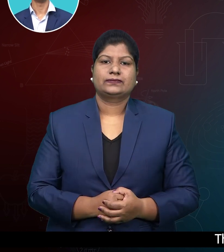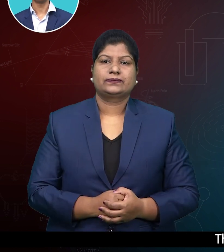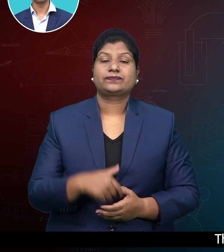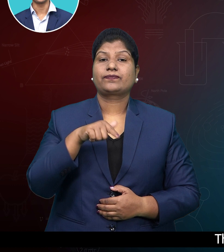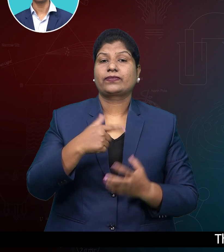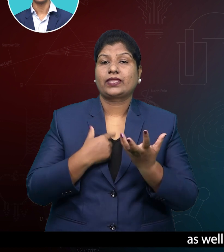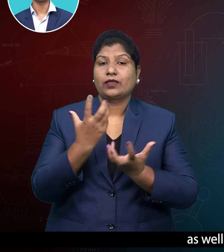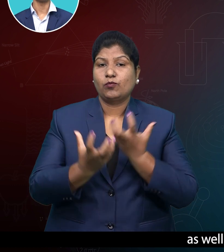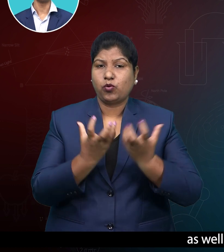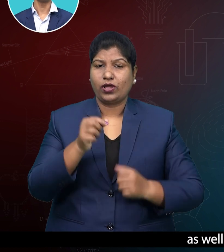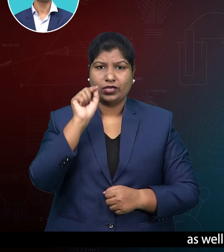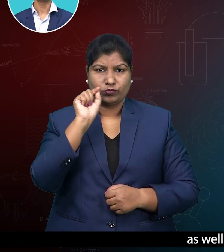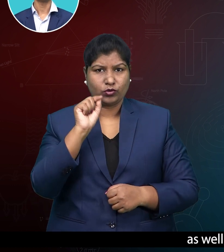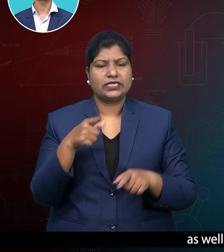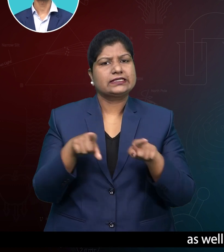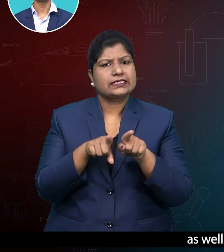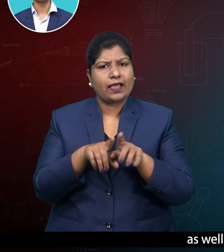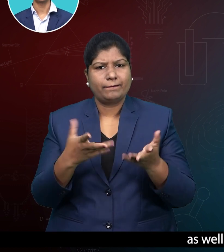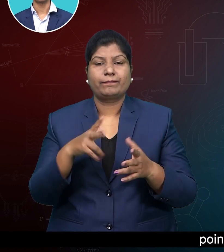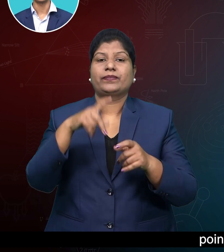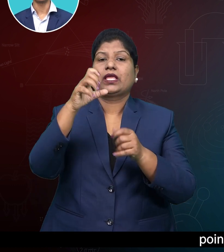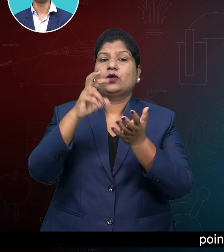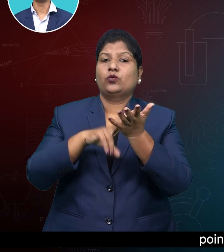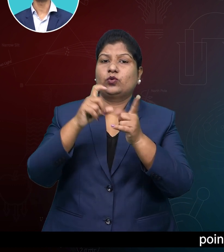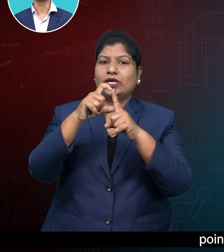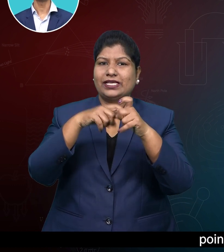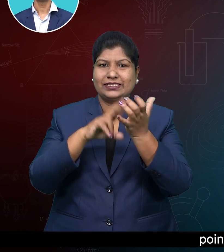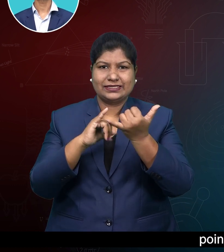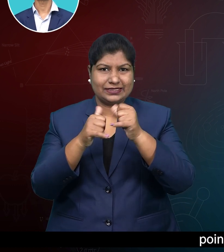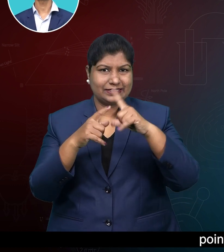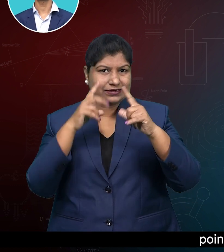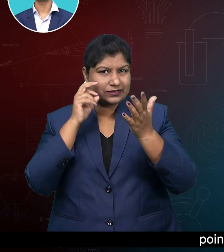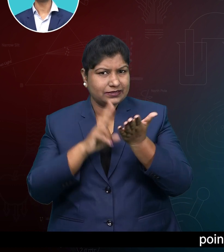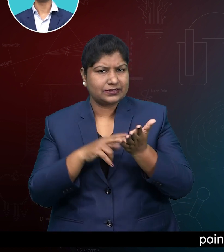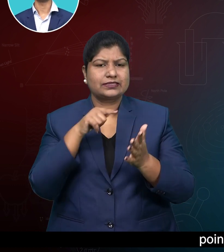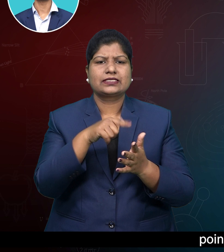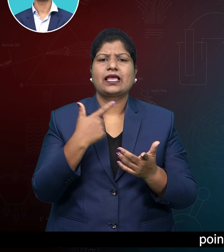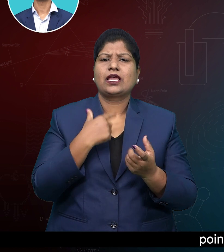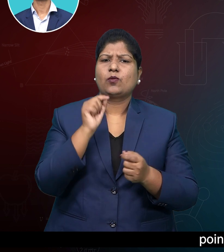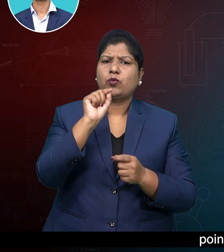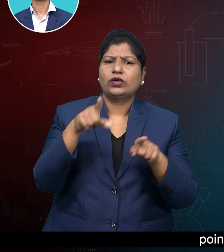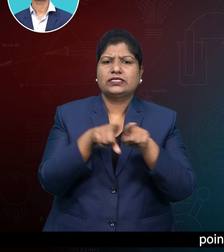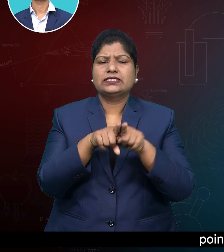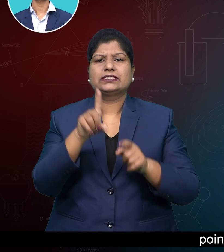The boiling point as well as the condensation point of water is 100 degrees Celsius.